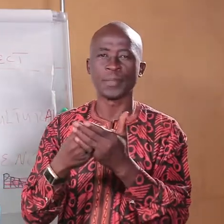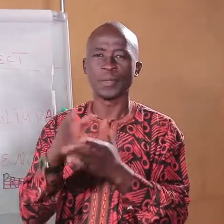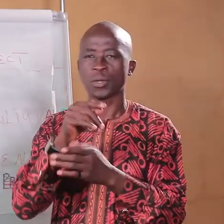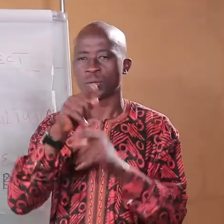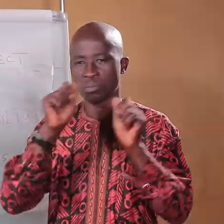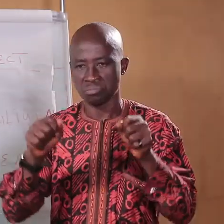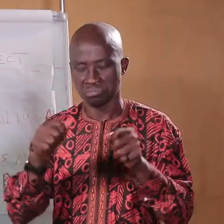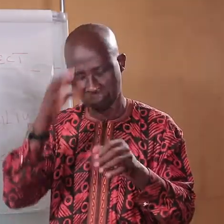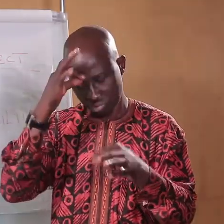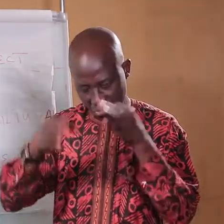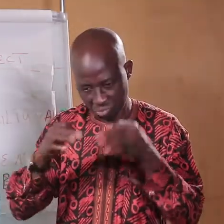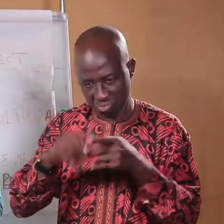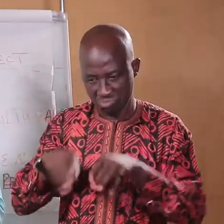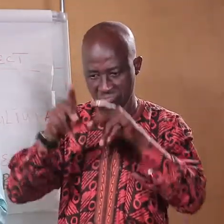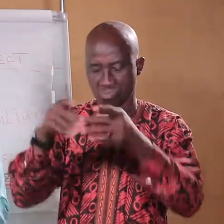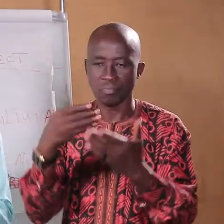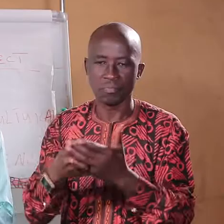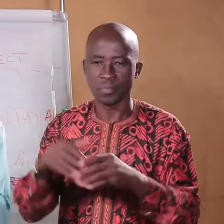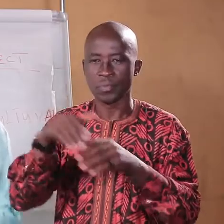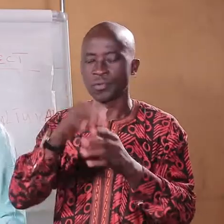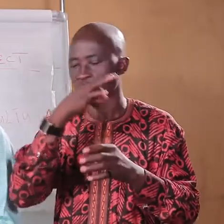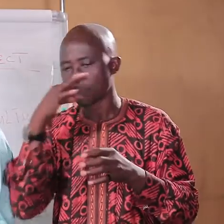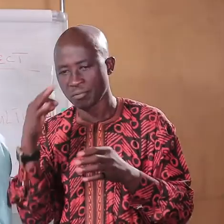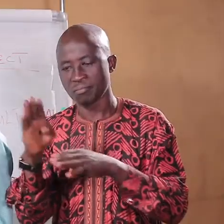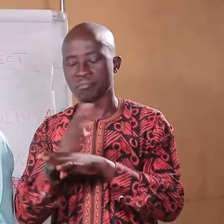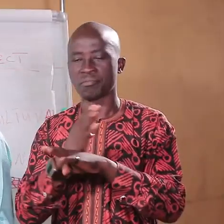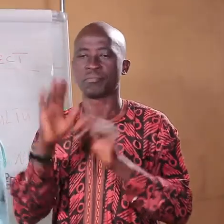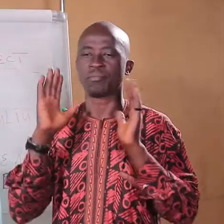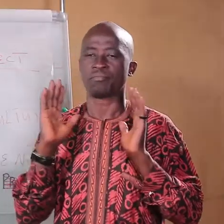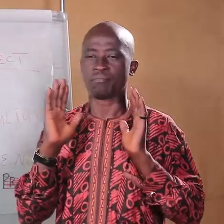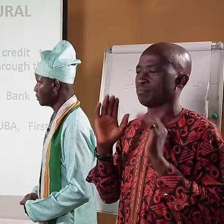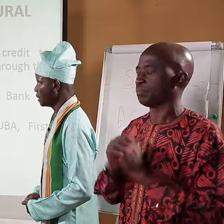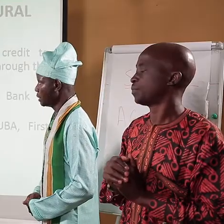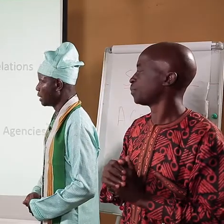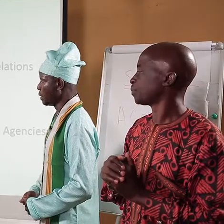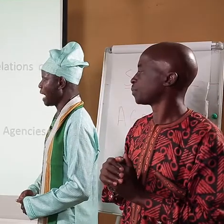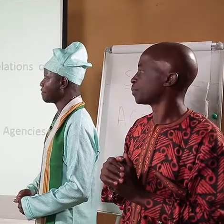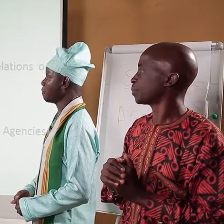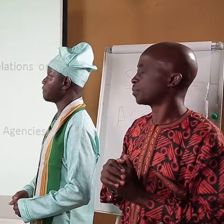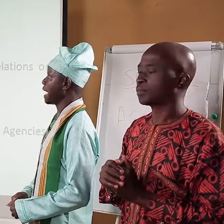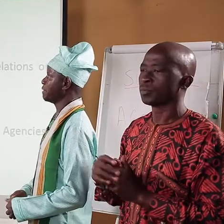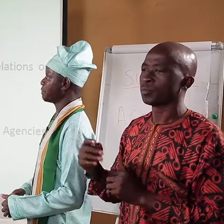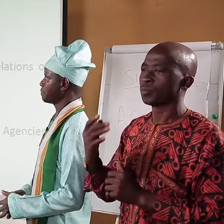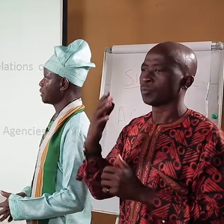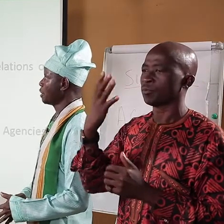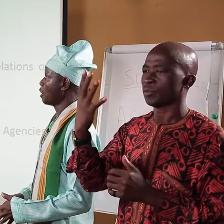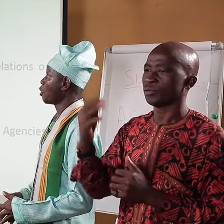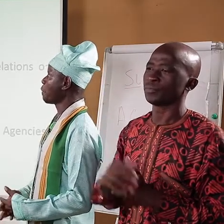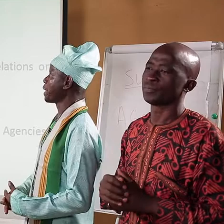you can decide to put this money in the farm business. Then we have number